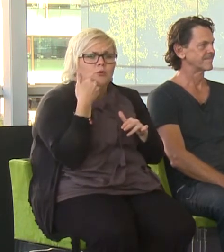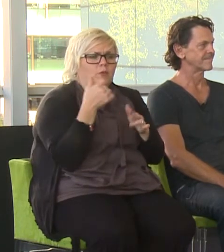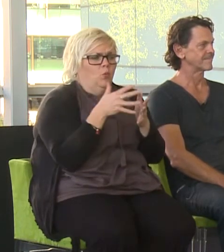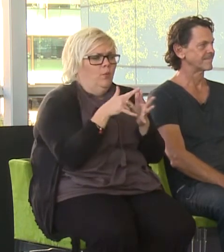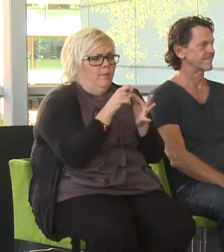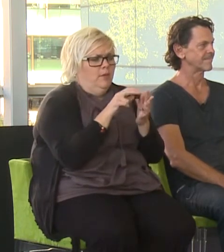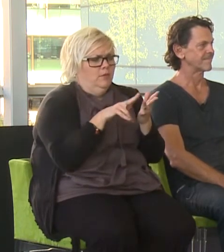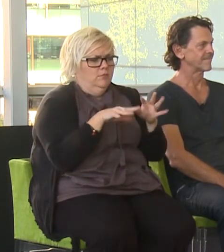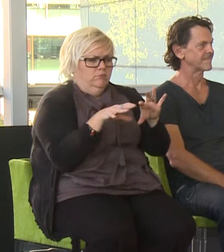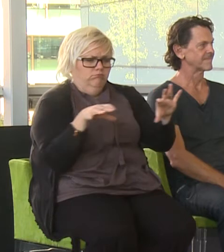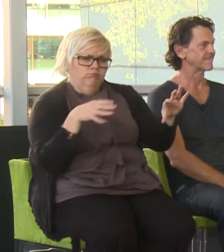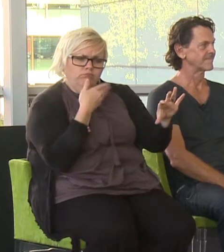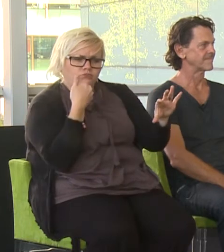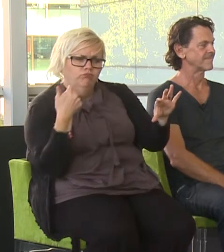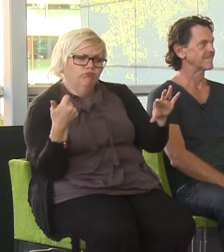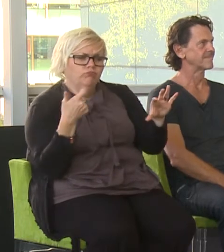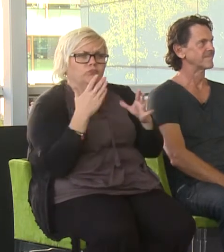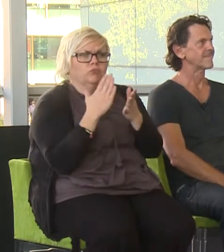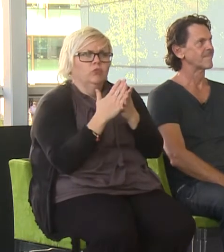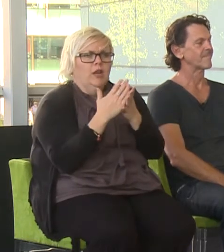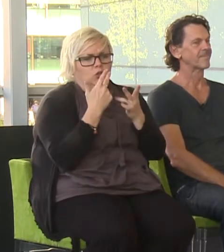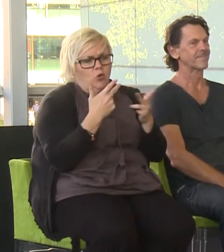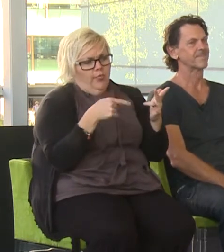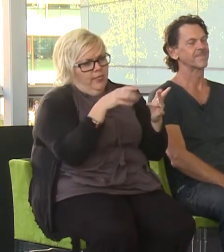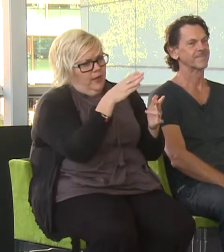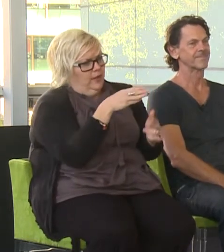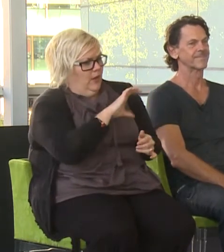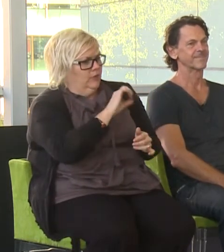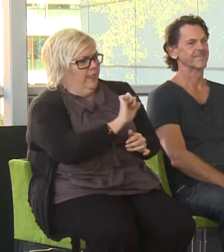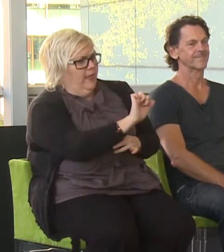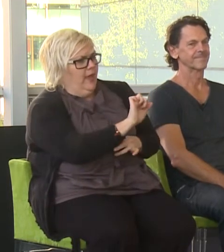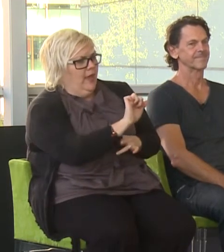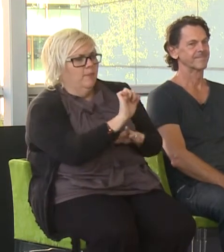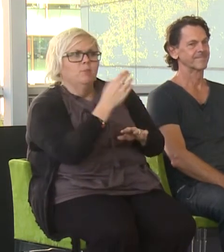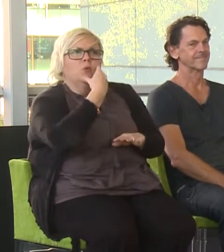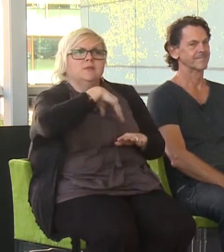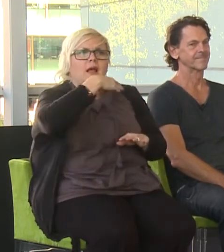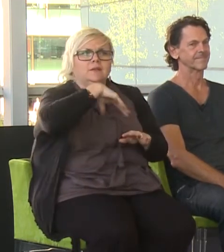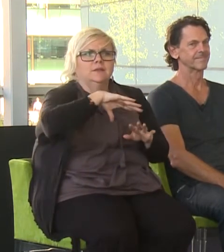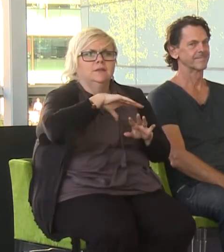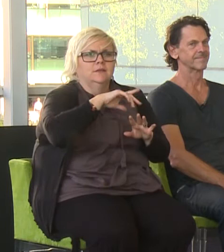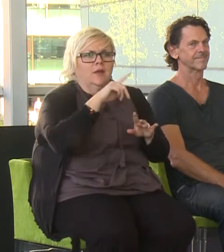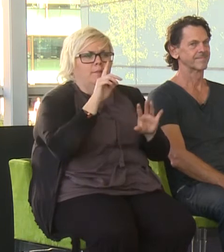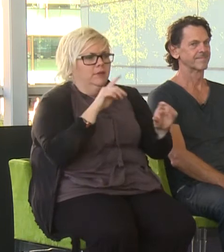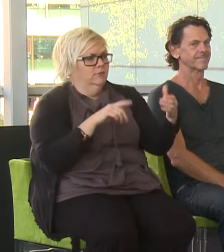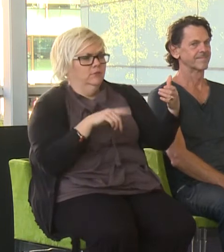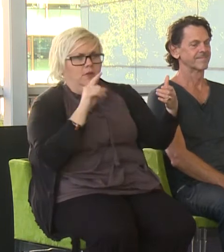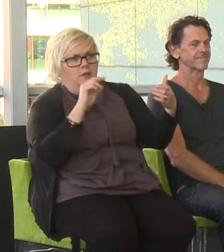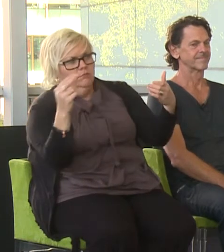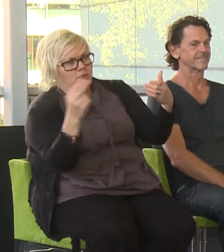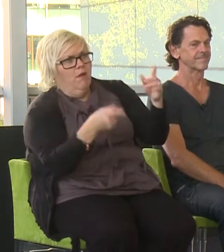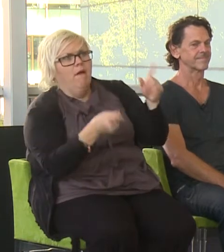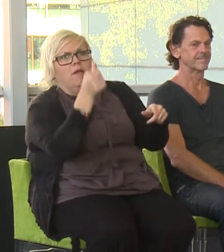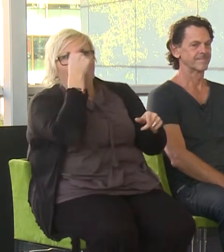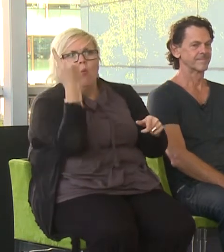they also serve as an extension of the character's personality. Helps them become instantly recognisable to an audience that is